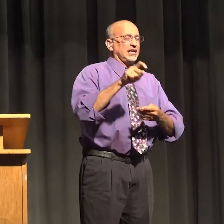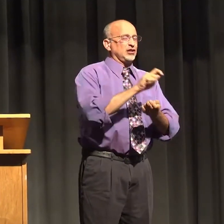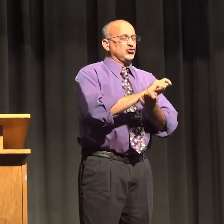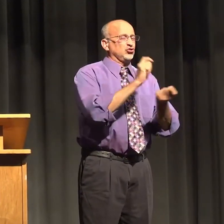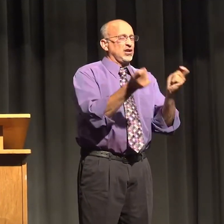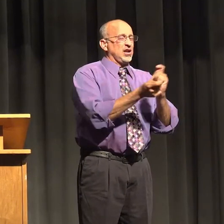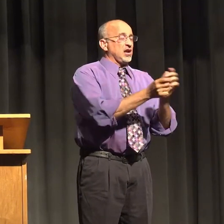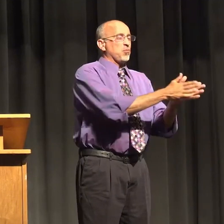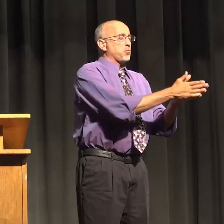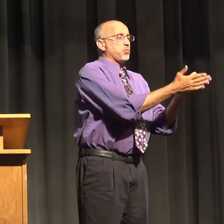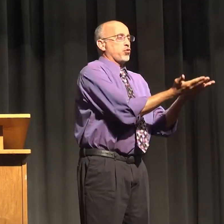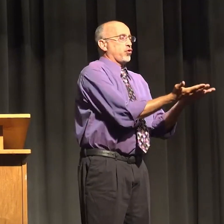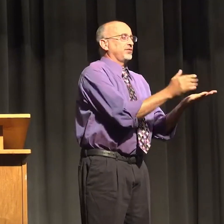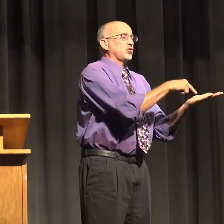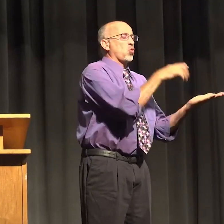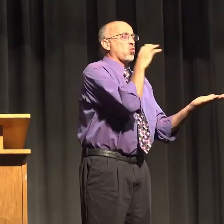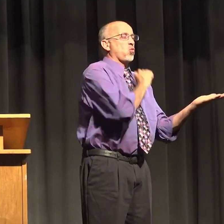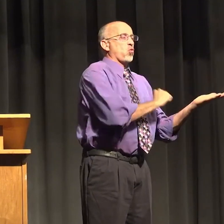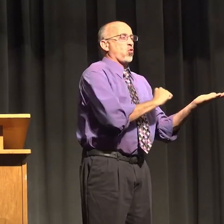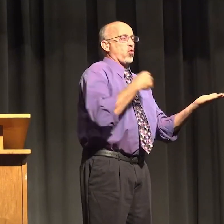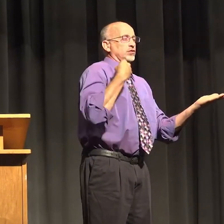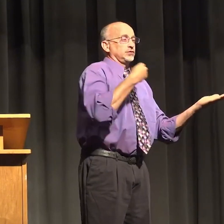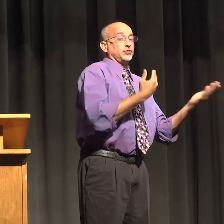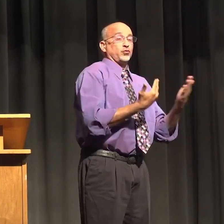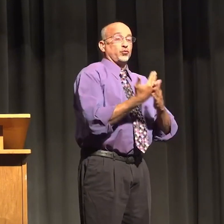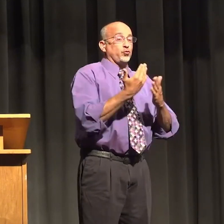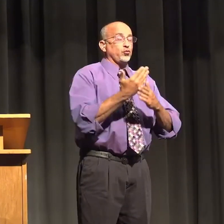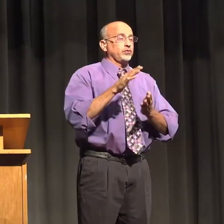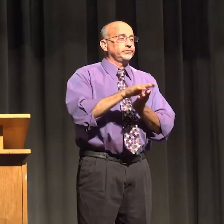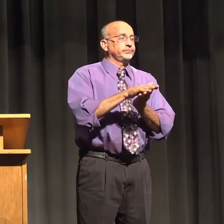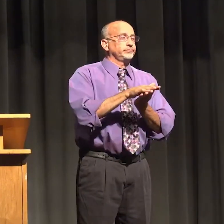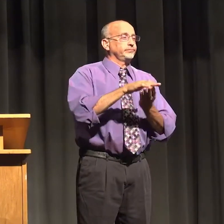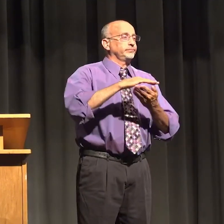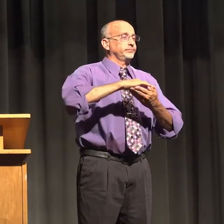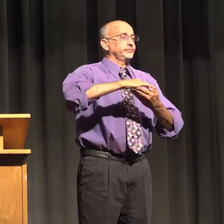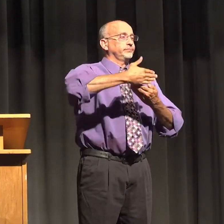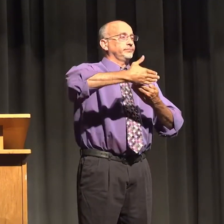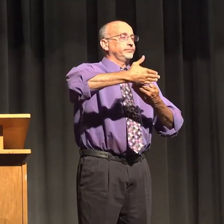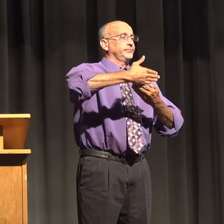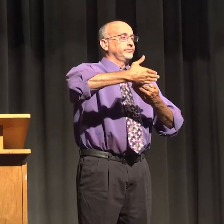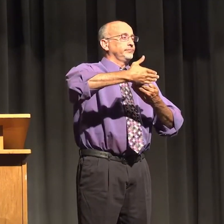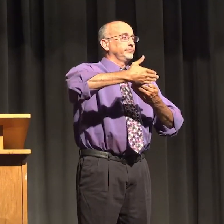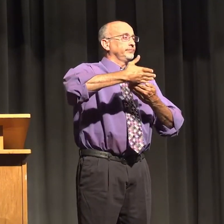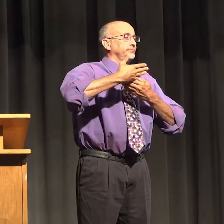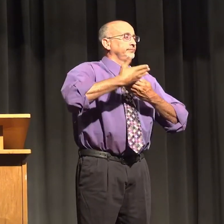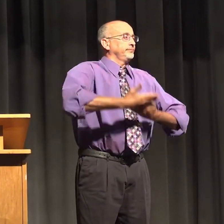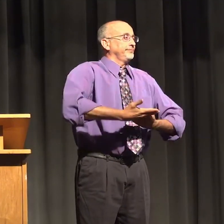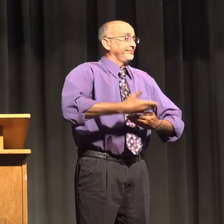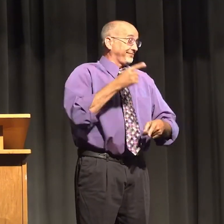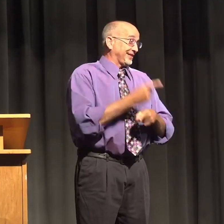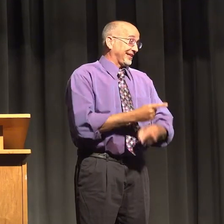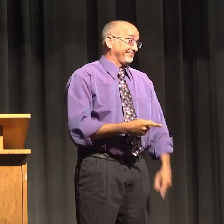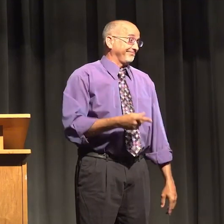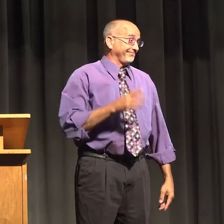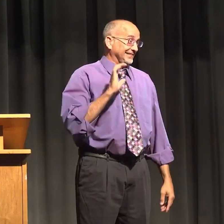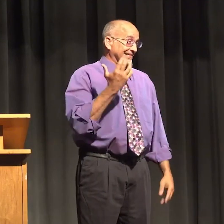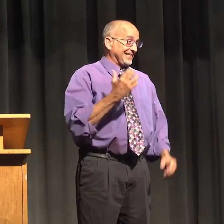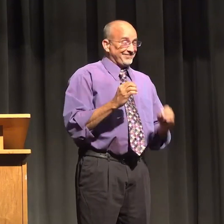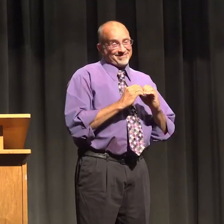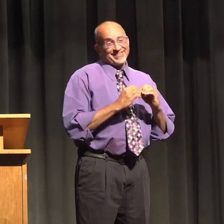I think the tradition, maybe it needs to change. Maybe it shouldn't be a book. Maybe it should be something new, like an iPad or a laptop or something.